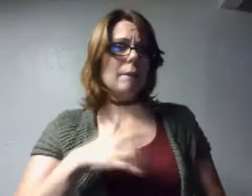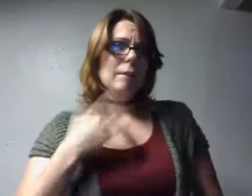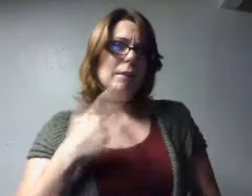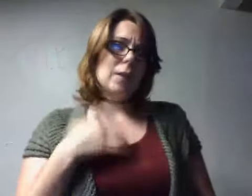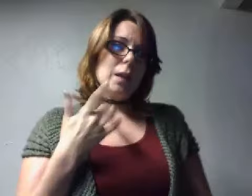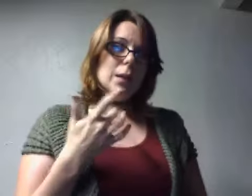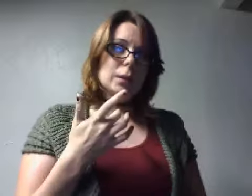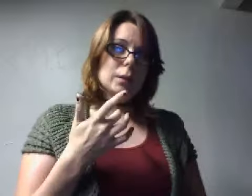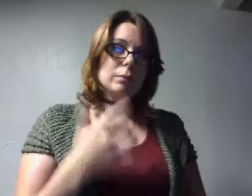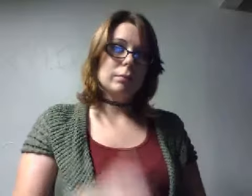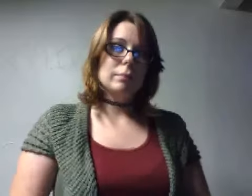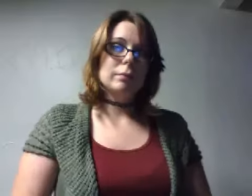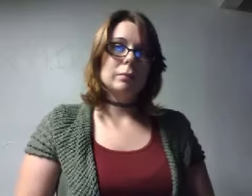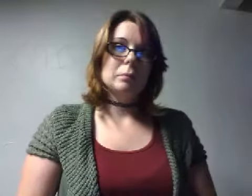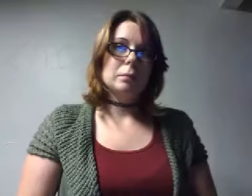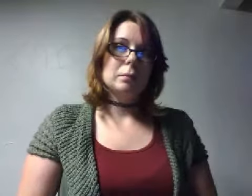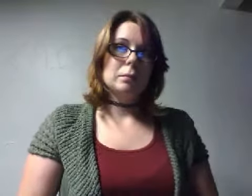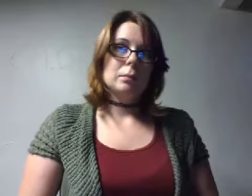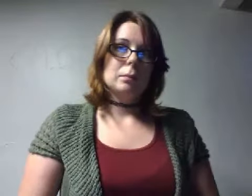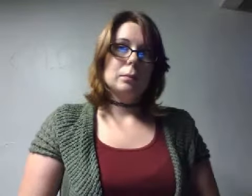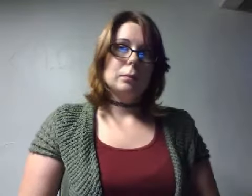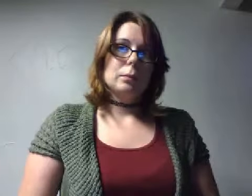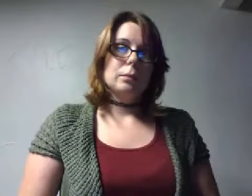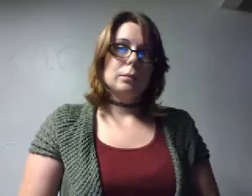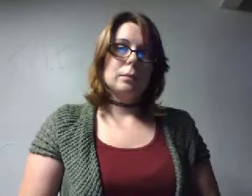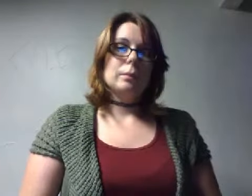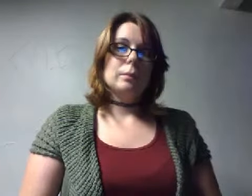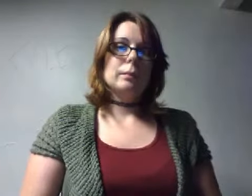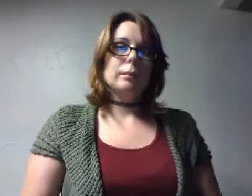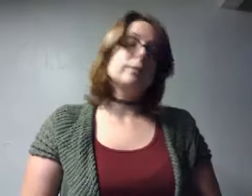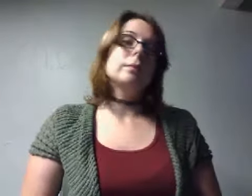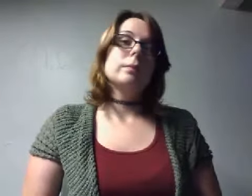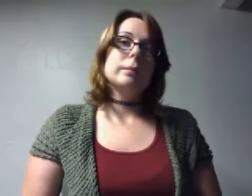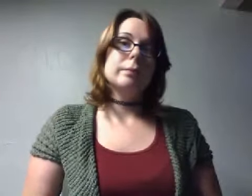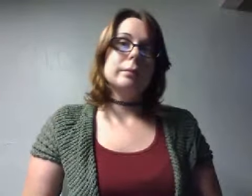grain, if that's what I'm going for in my photograph. And I just really like the whole feel of